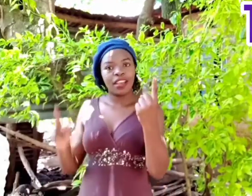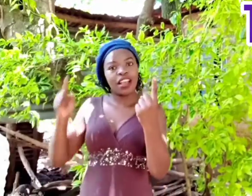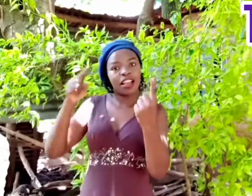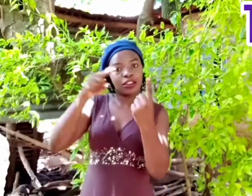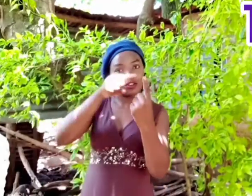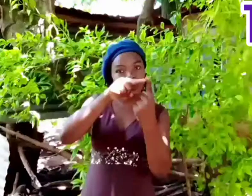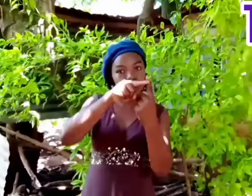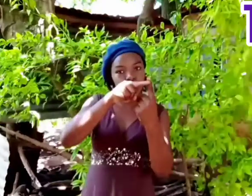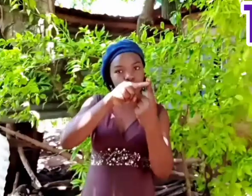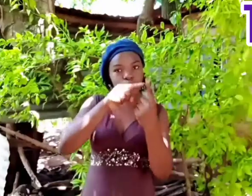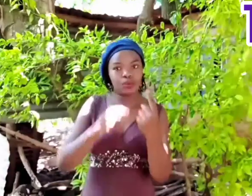To.